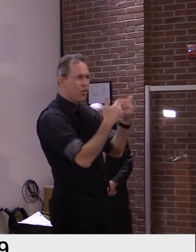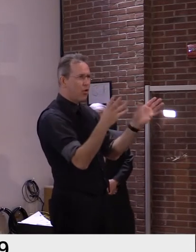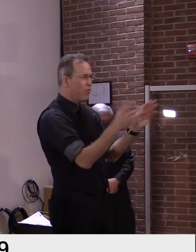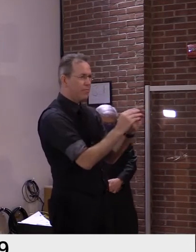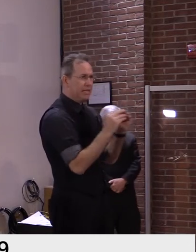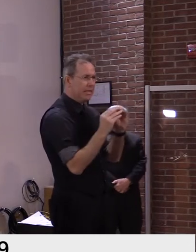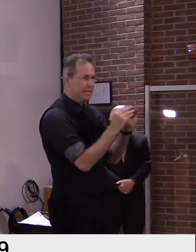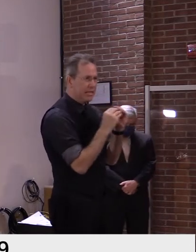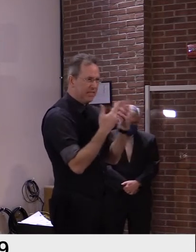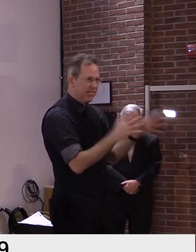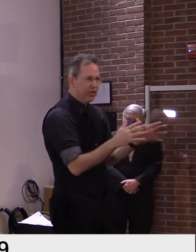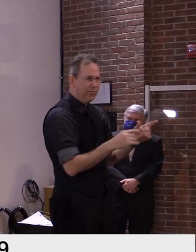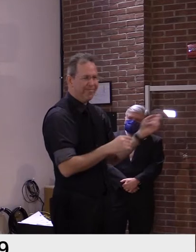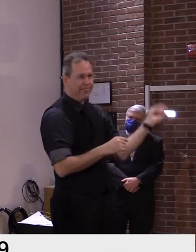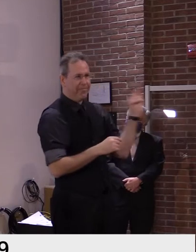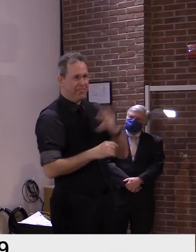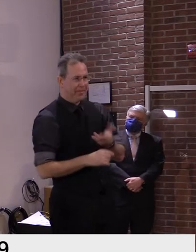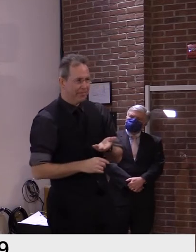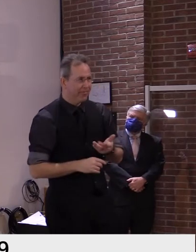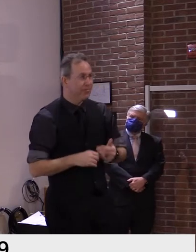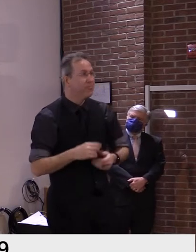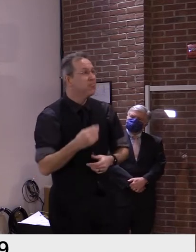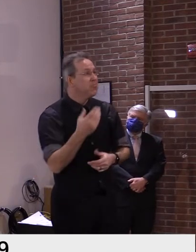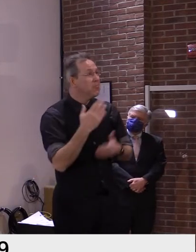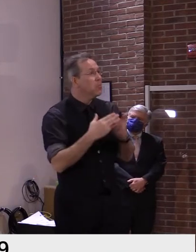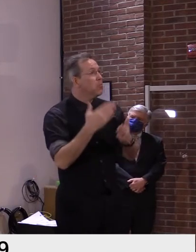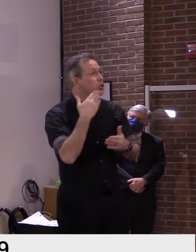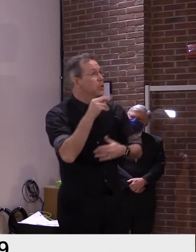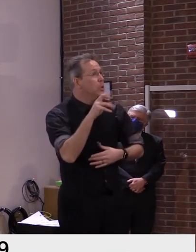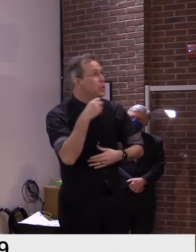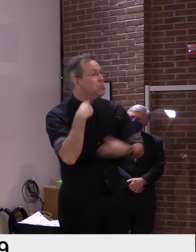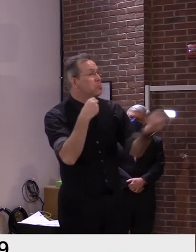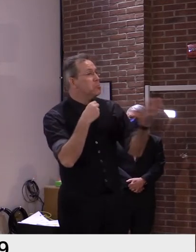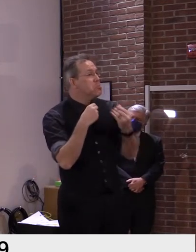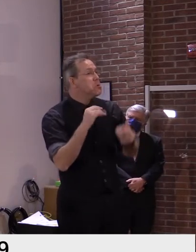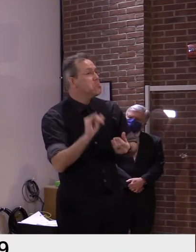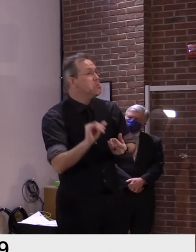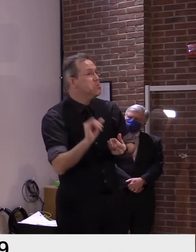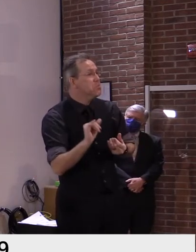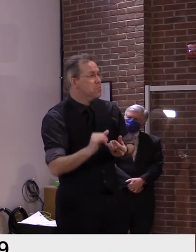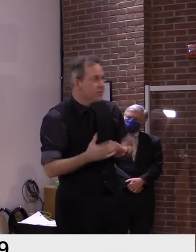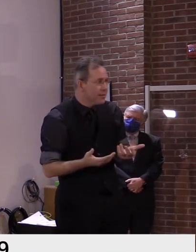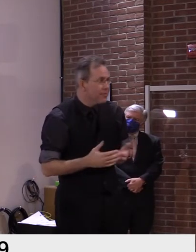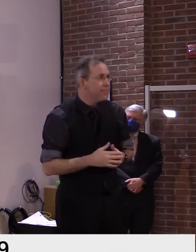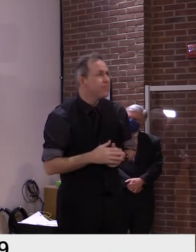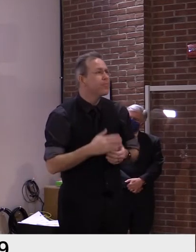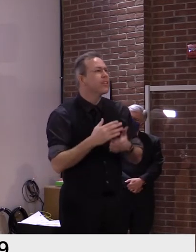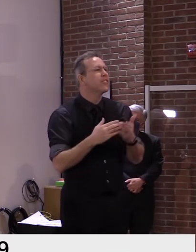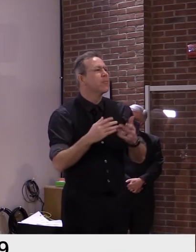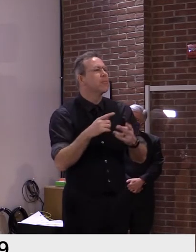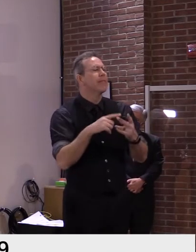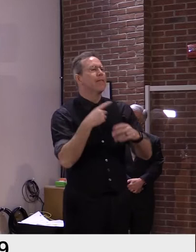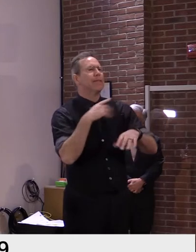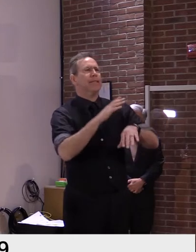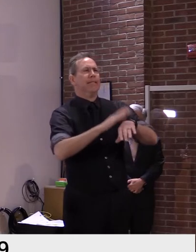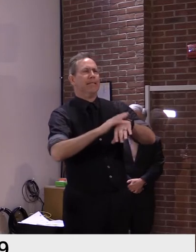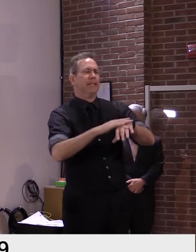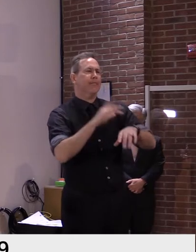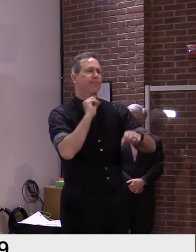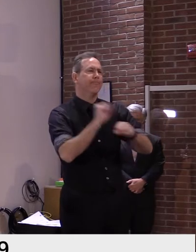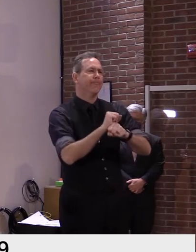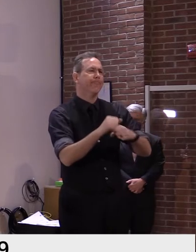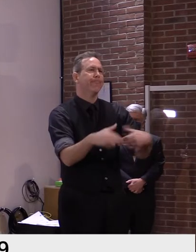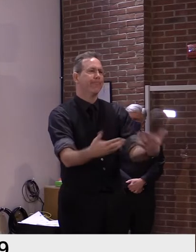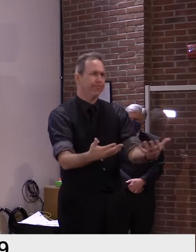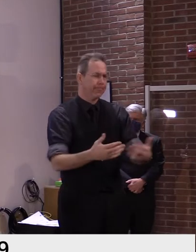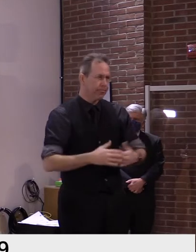heard some encouraging news as well as some realistic news. First, we heard